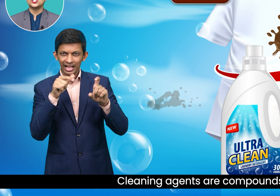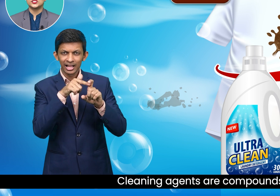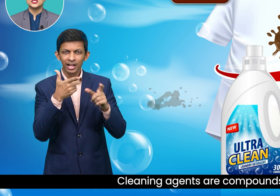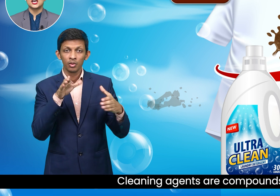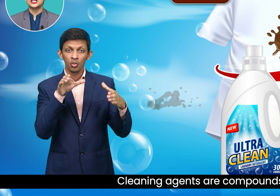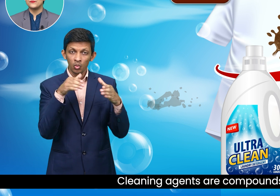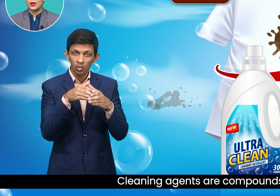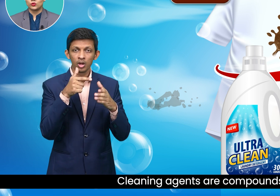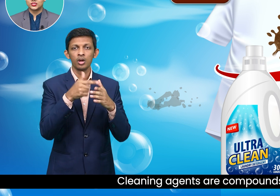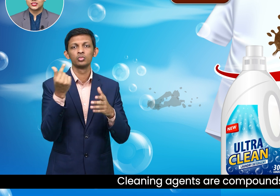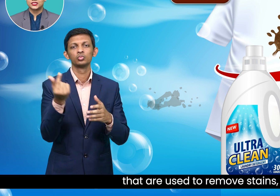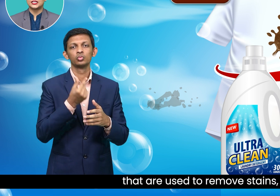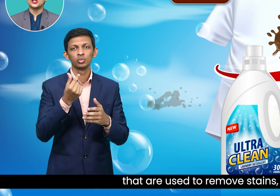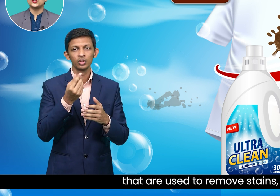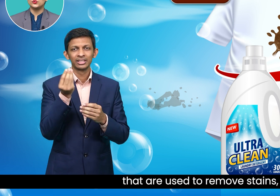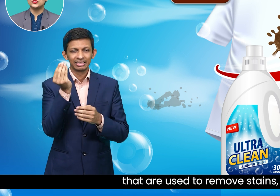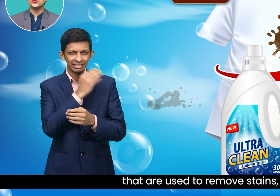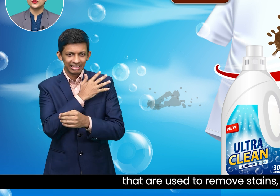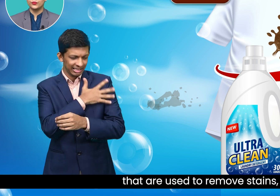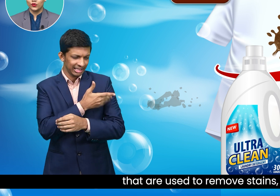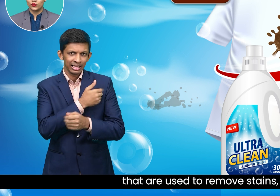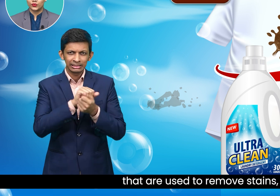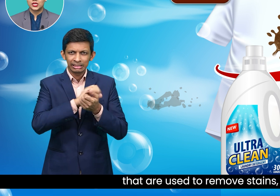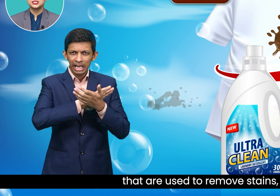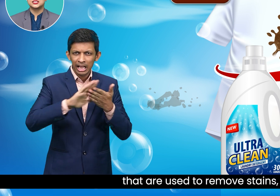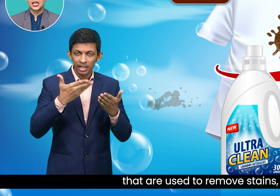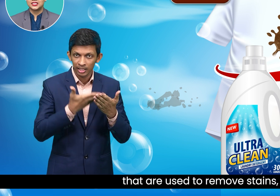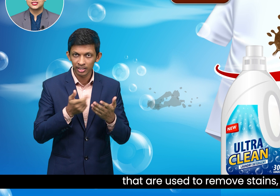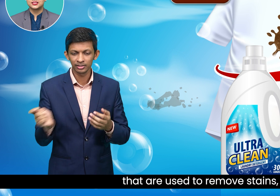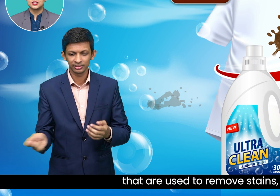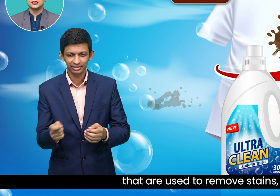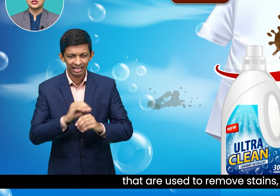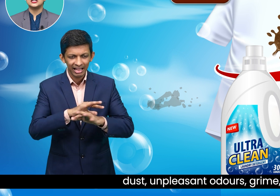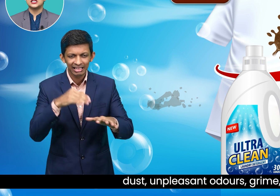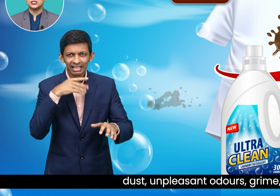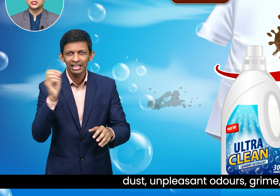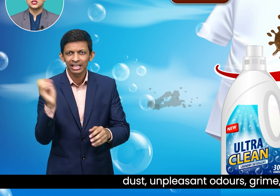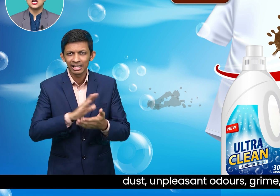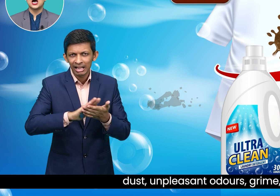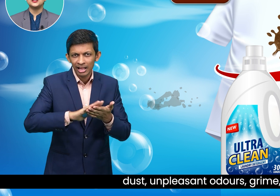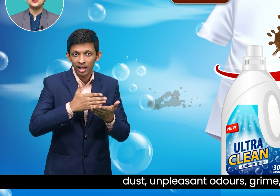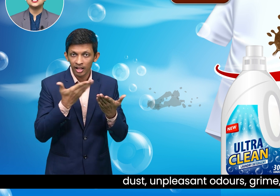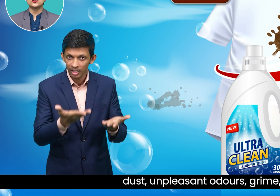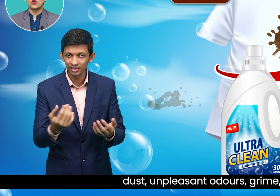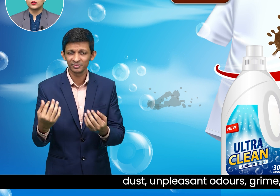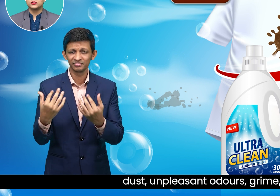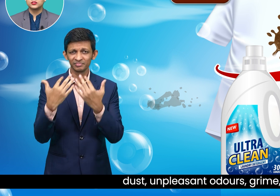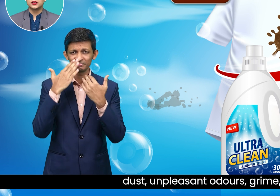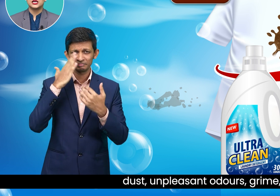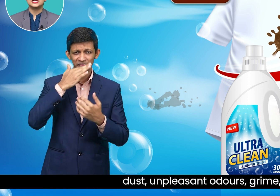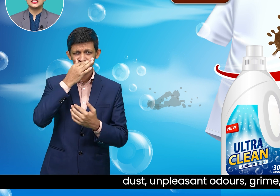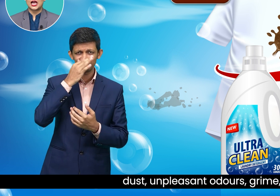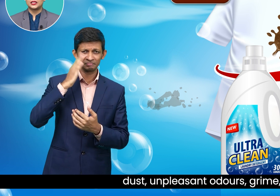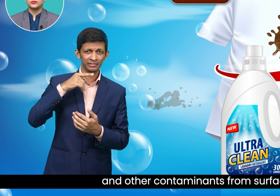Cleaning agents are compounds that are used to remove stains, dust, unpleasant